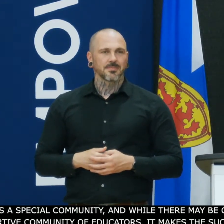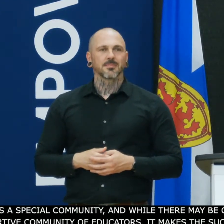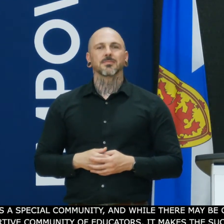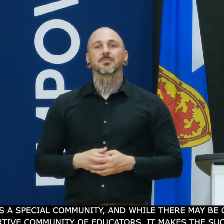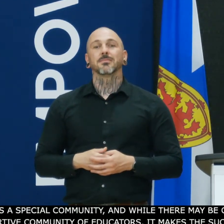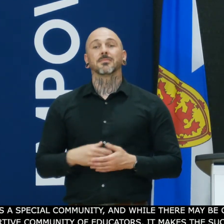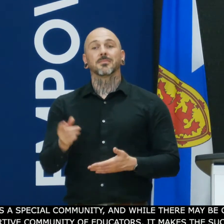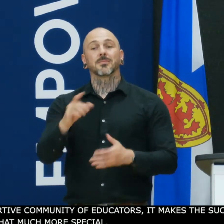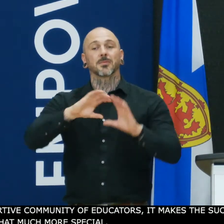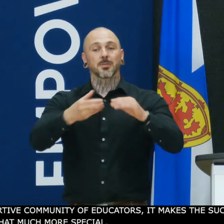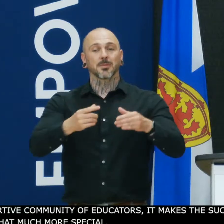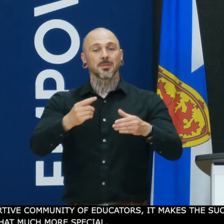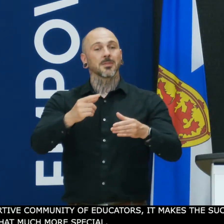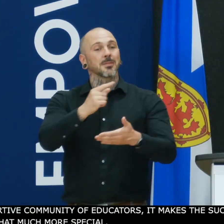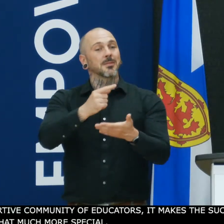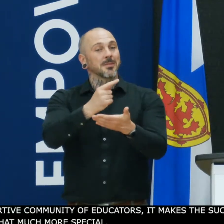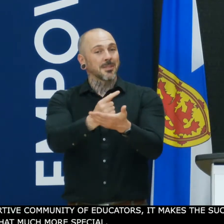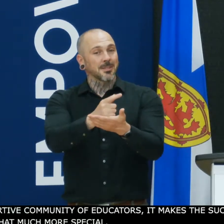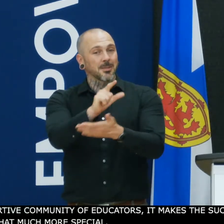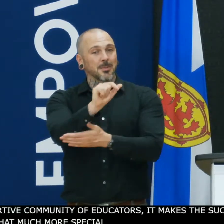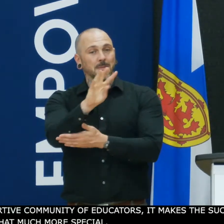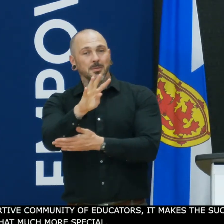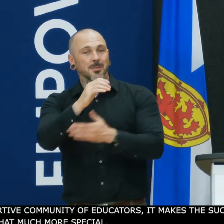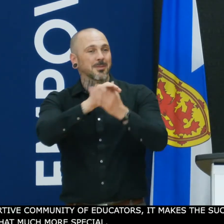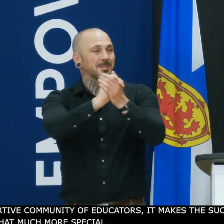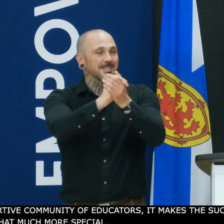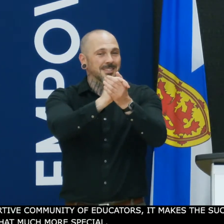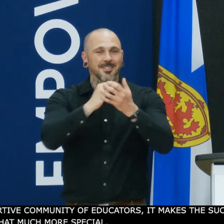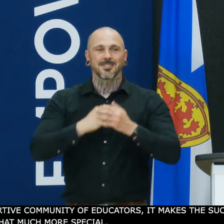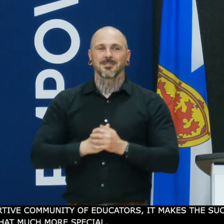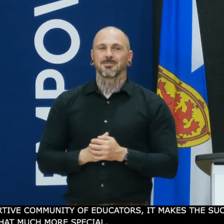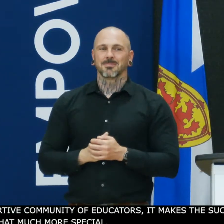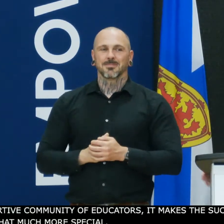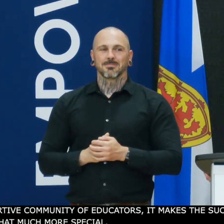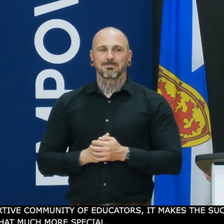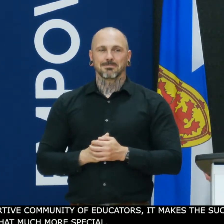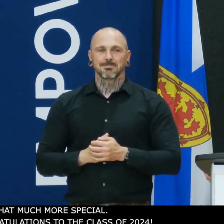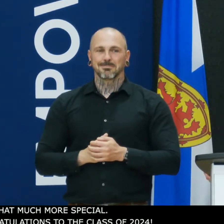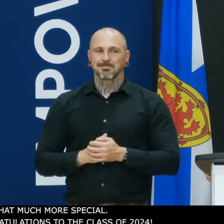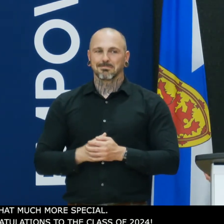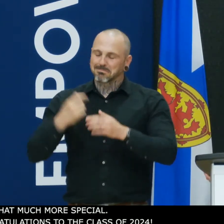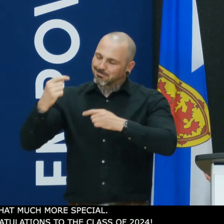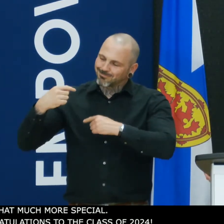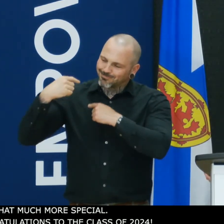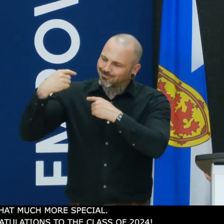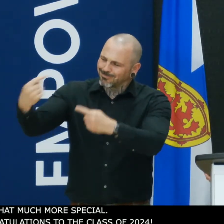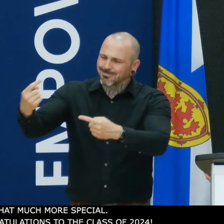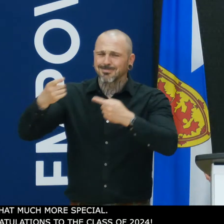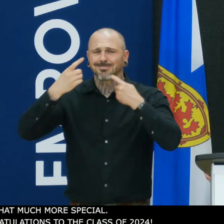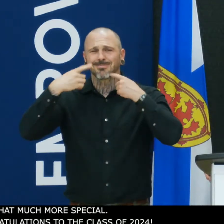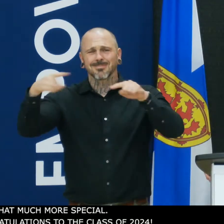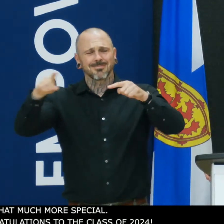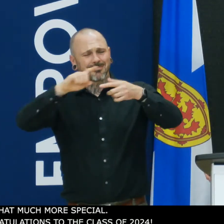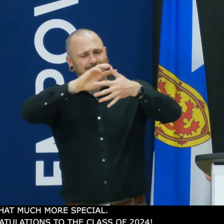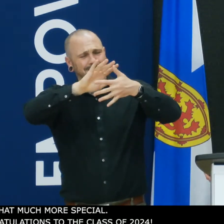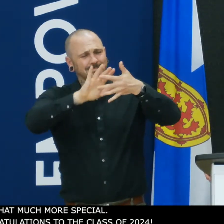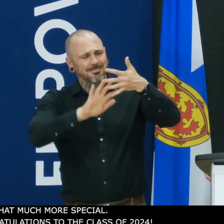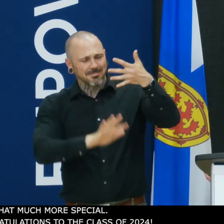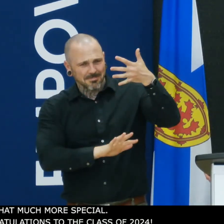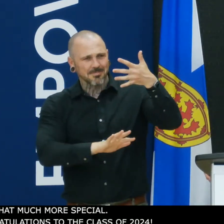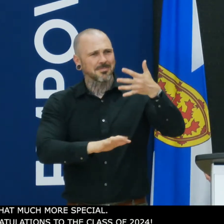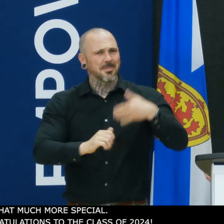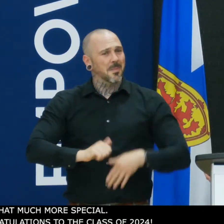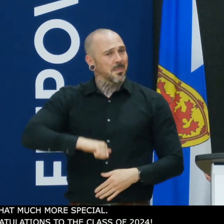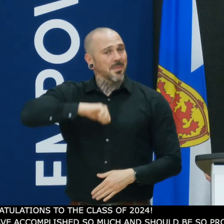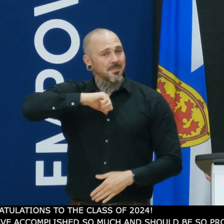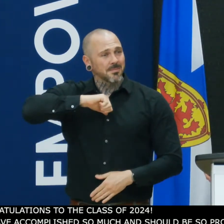Congratulations to the class of 2024. You have accomplished so much and should be so proud. Please know that your